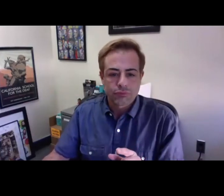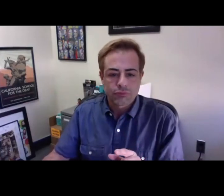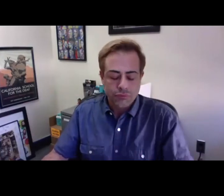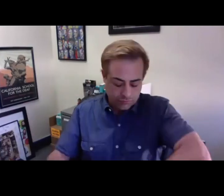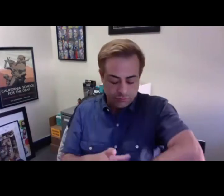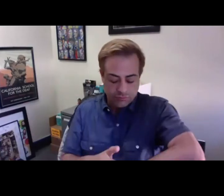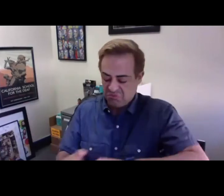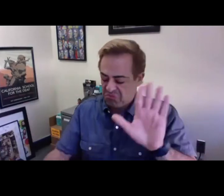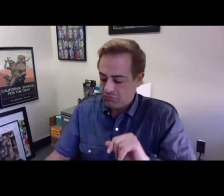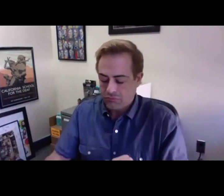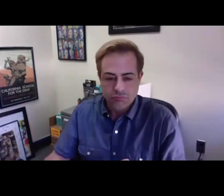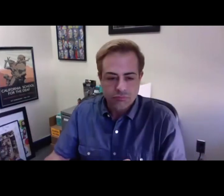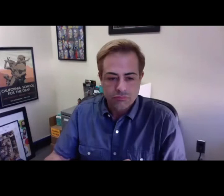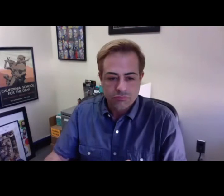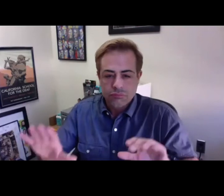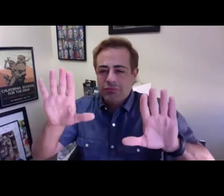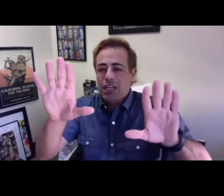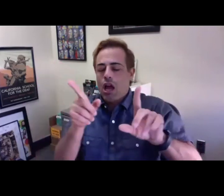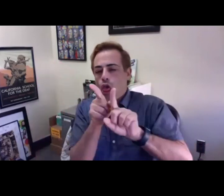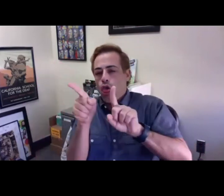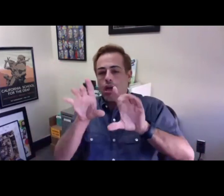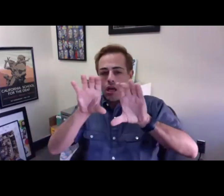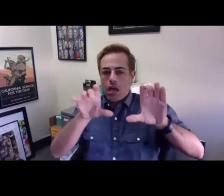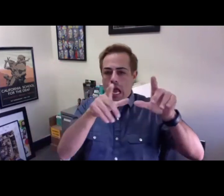I'm going to give you an example of this a little bit later.